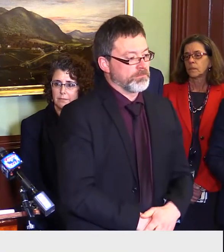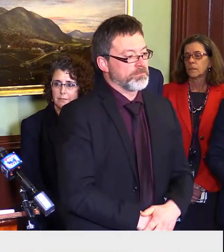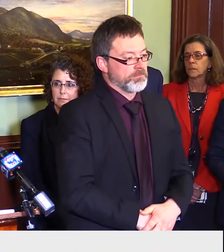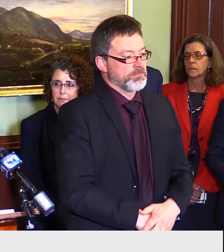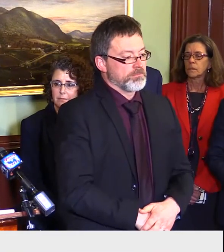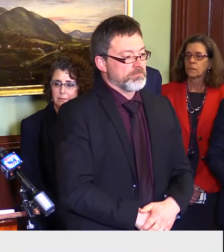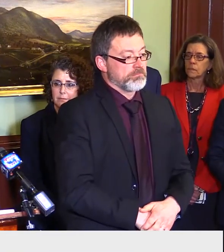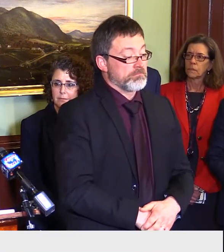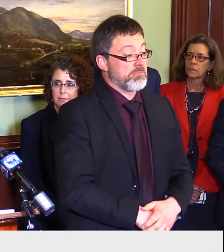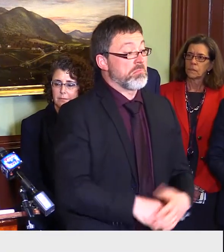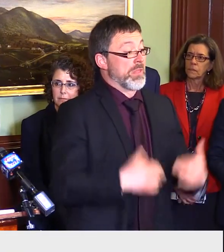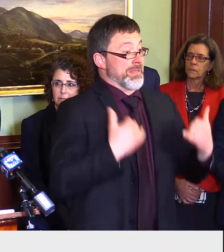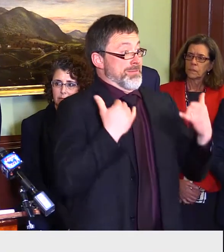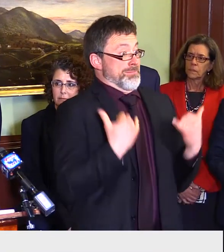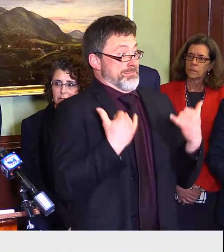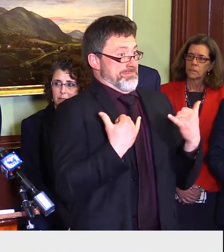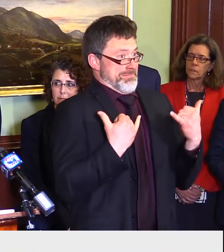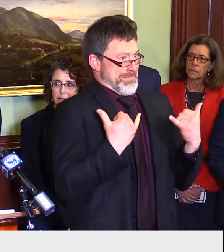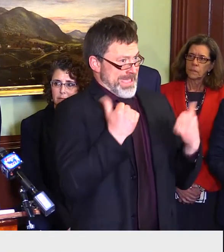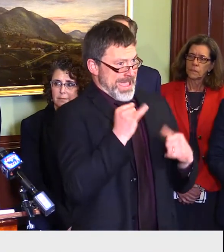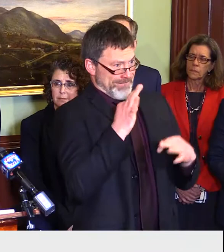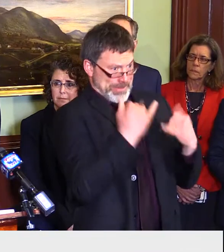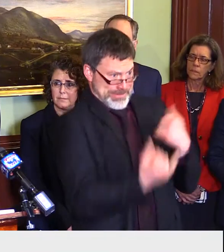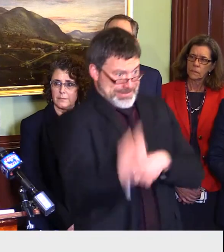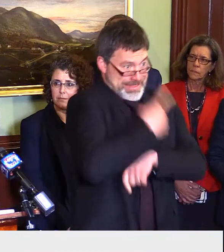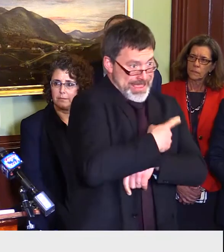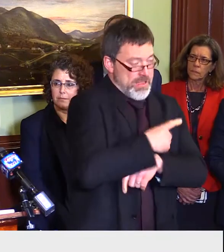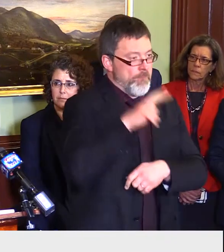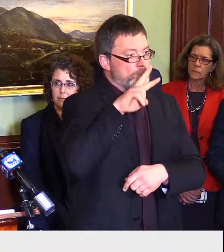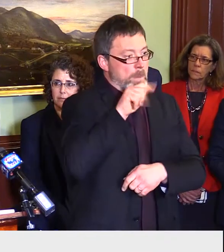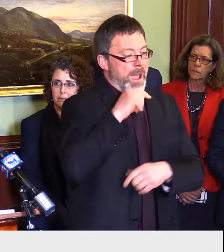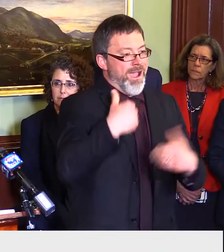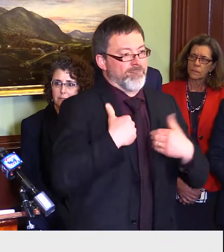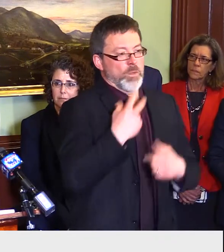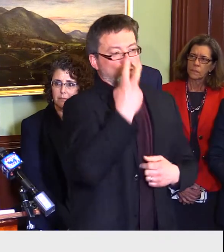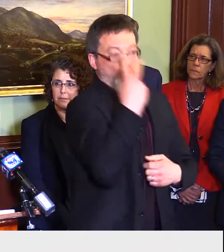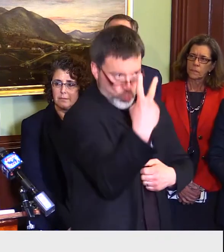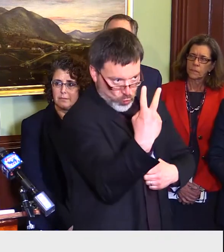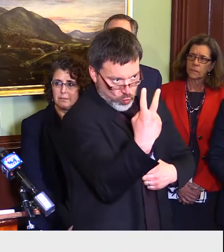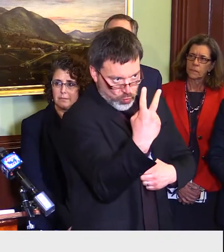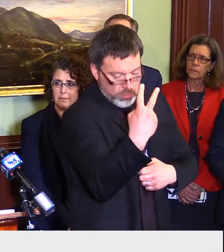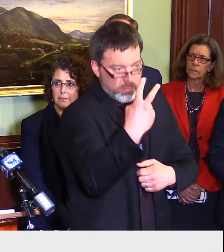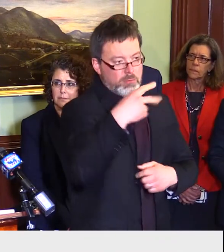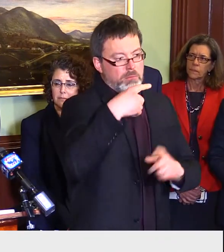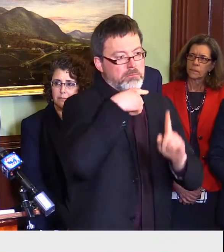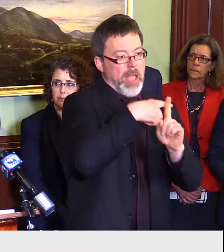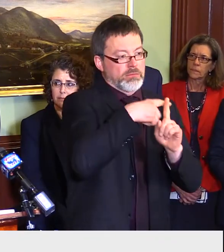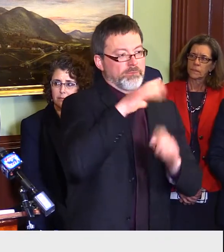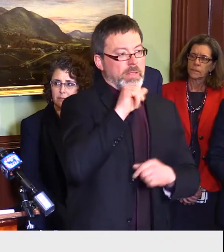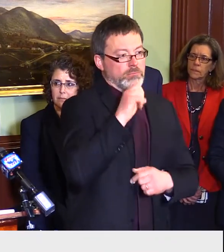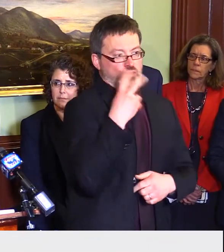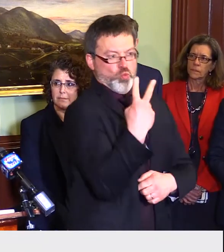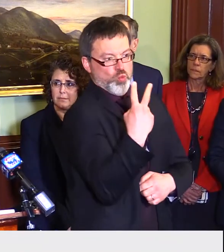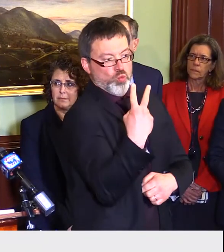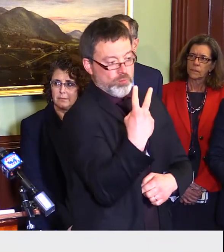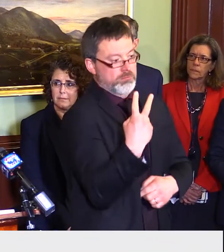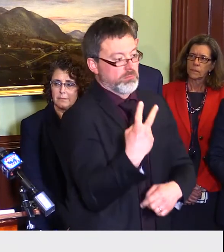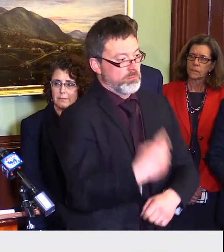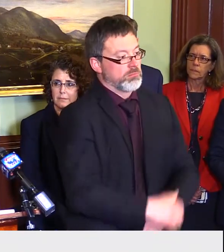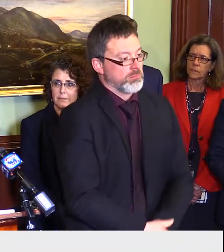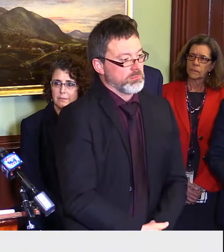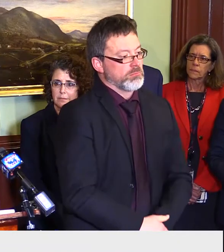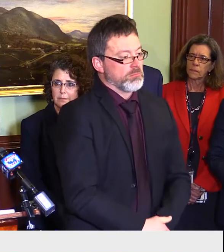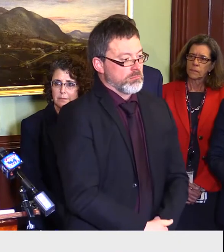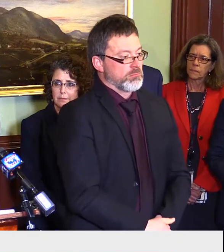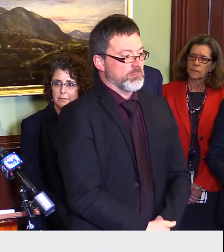I want Vermonters to know how very fortunate we are to have so many incredibly talented and hardworking people in the